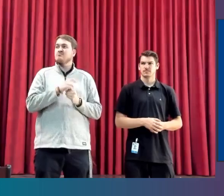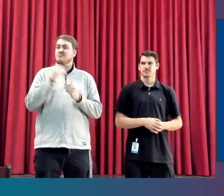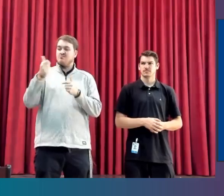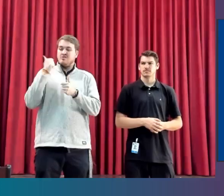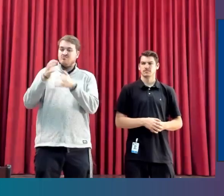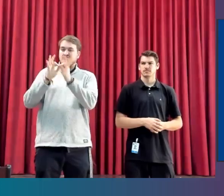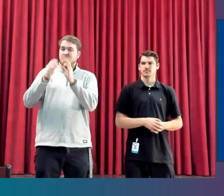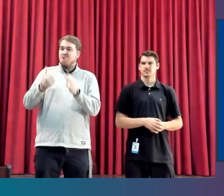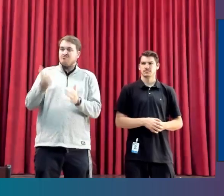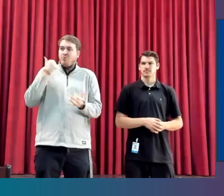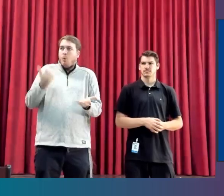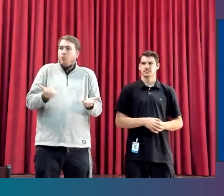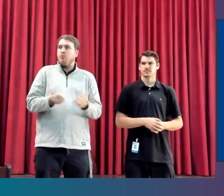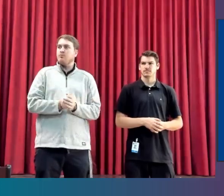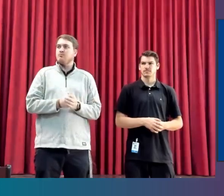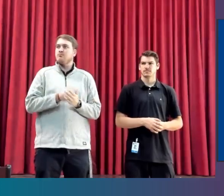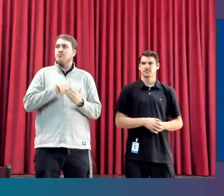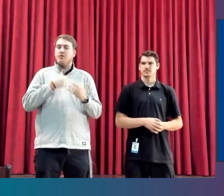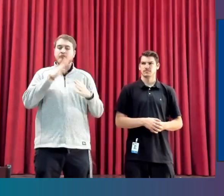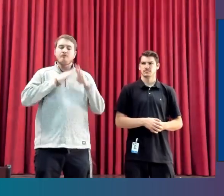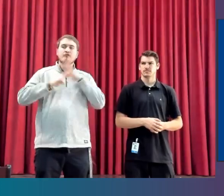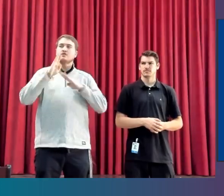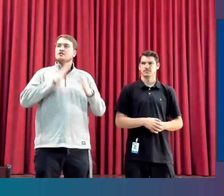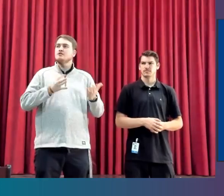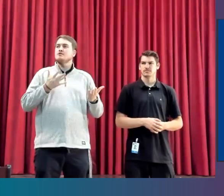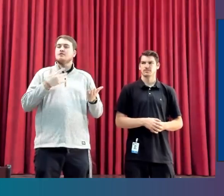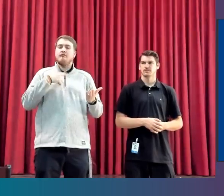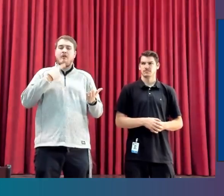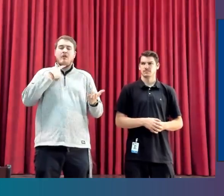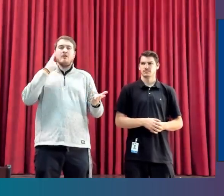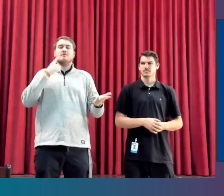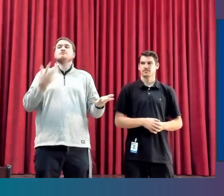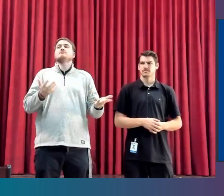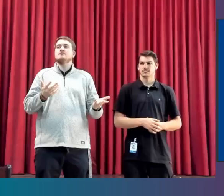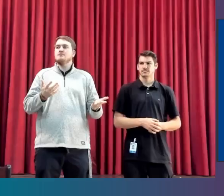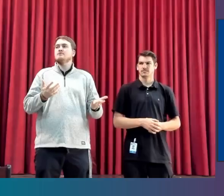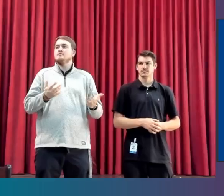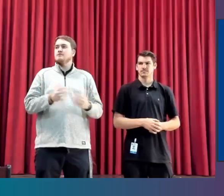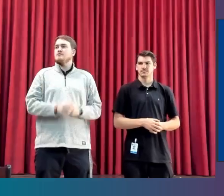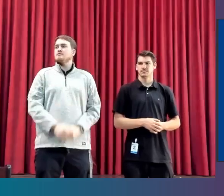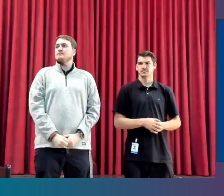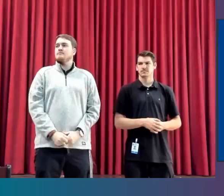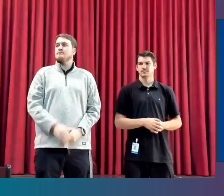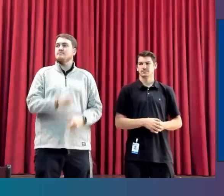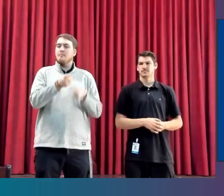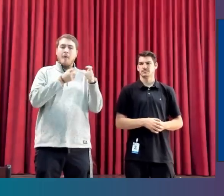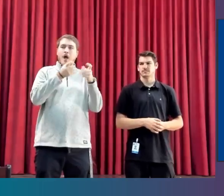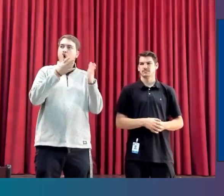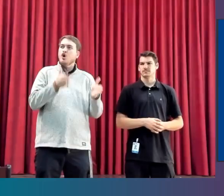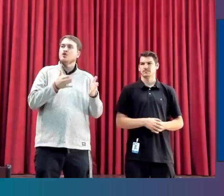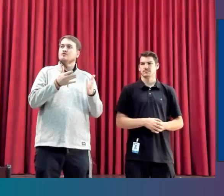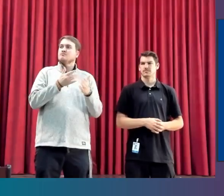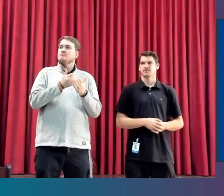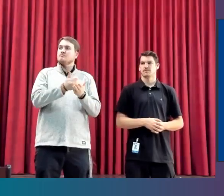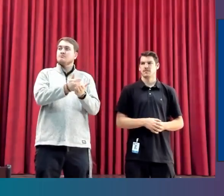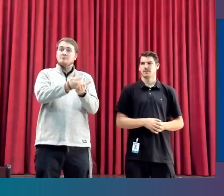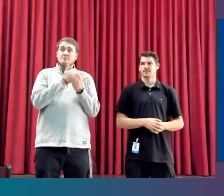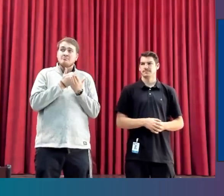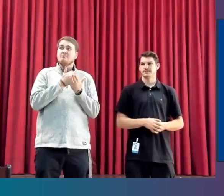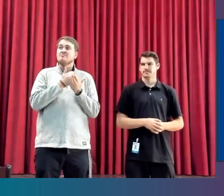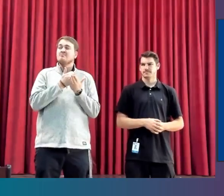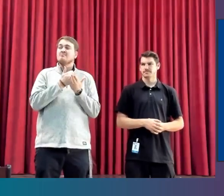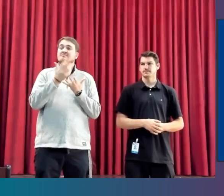not able to understand English. I'm not being provided an interpreter as well. So I feel like I'm being